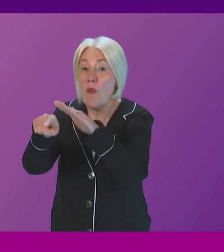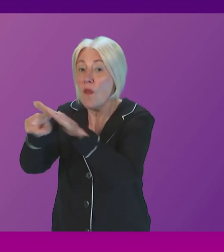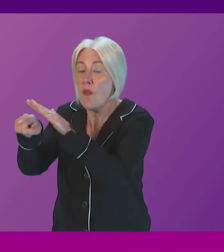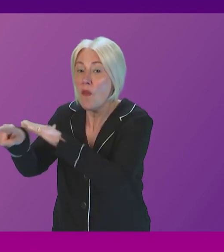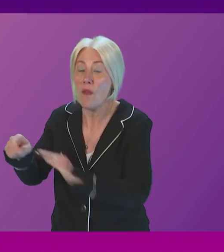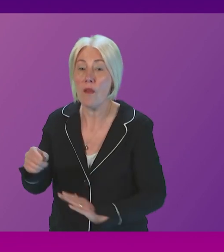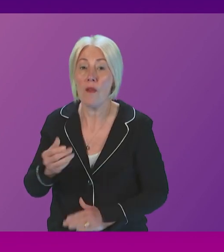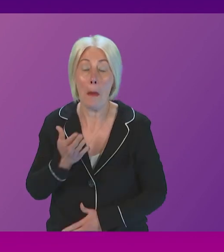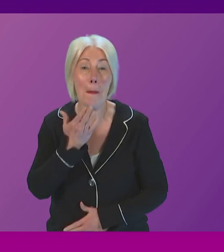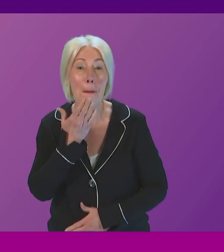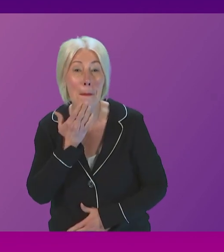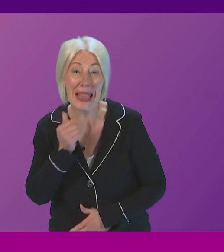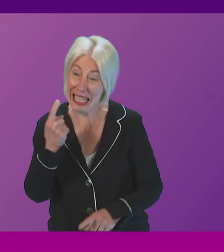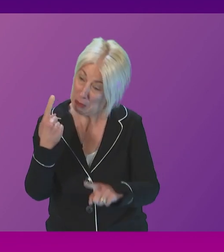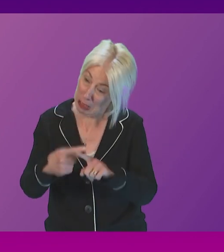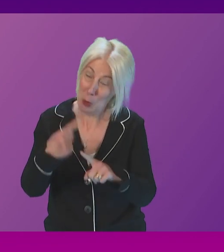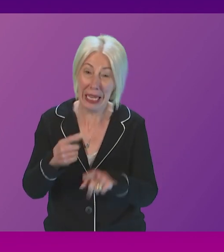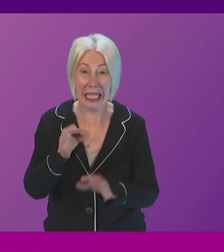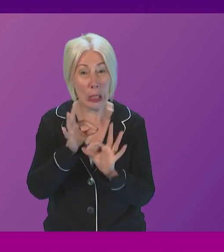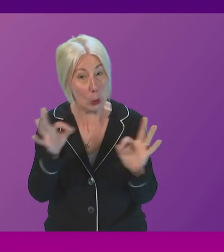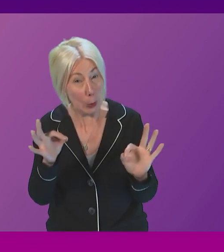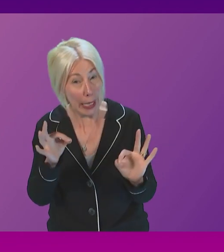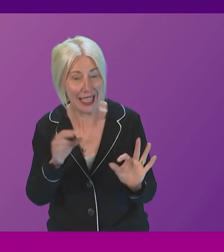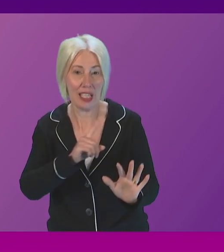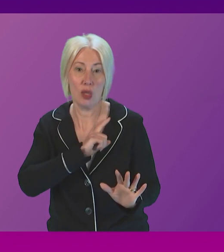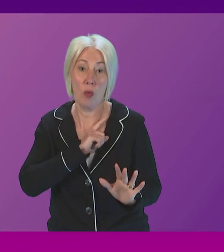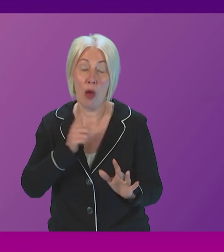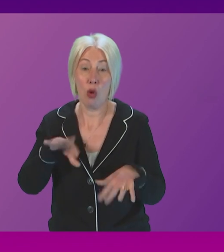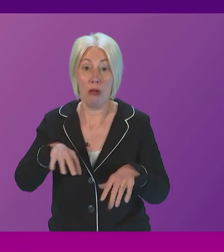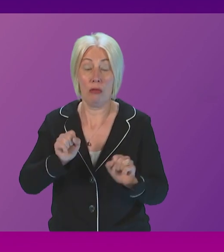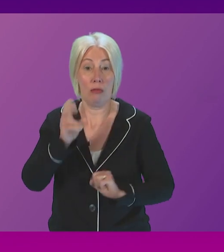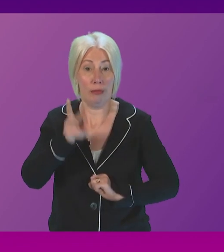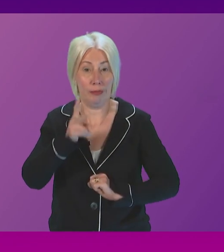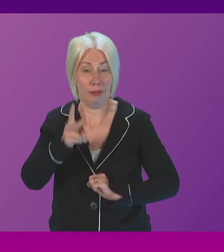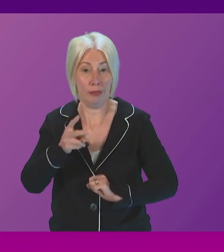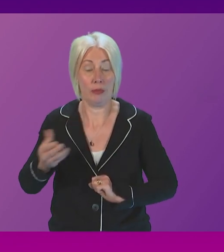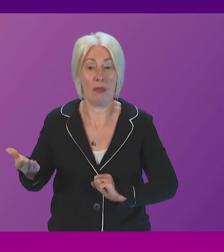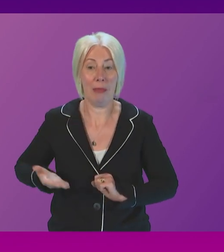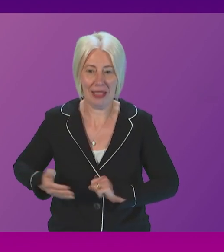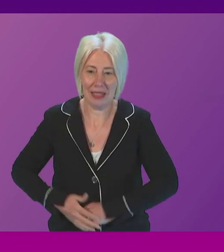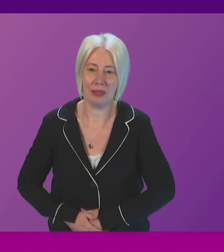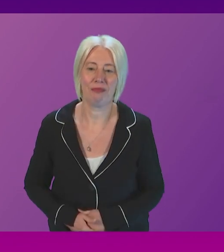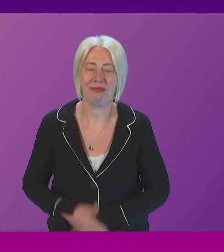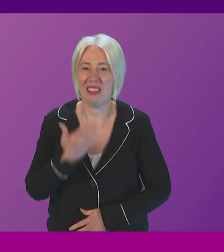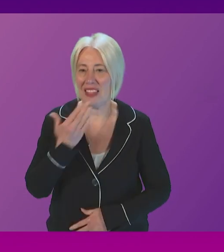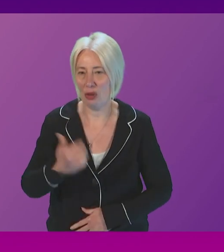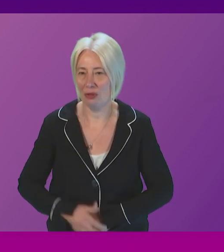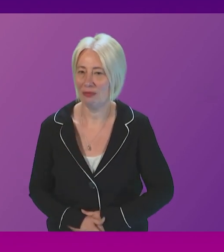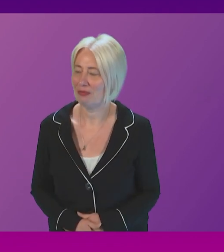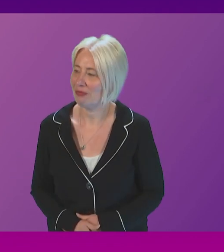gallery, please do so quickly and quietly because we are about to resume our business. Thank you very much indeed.